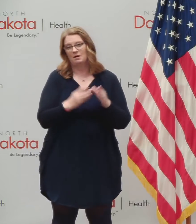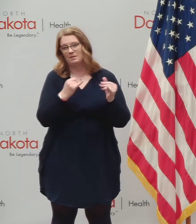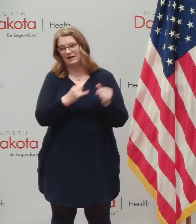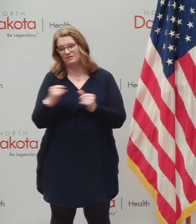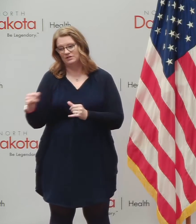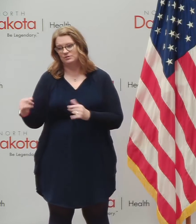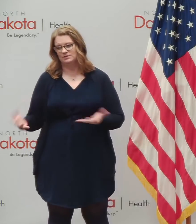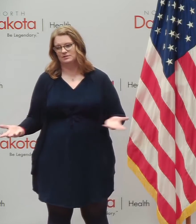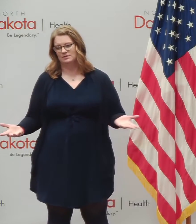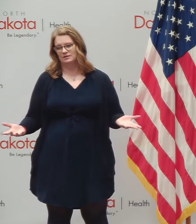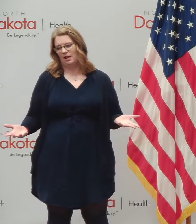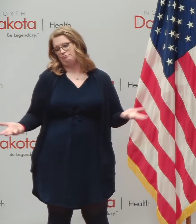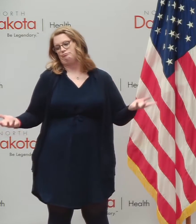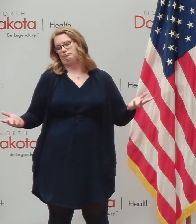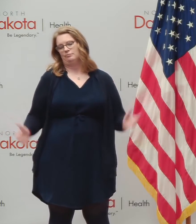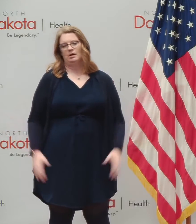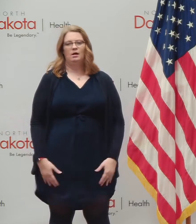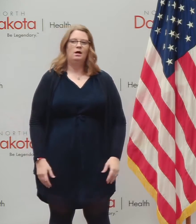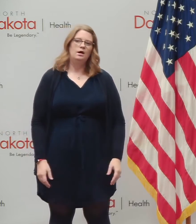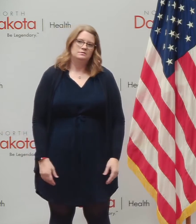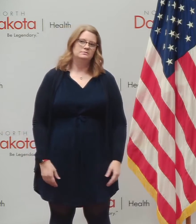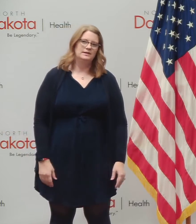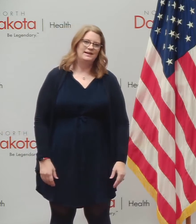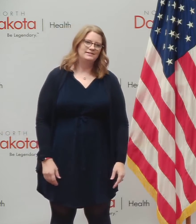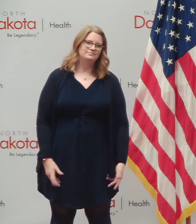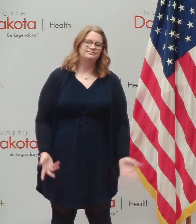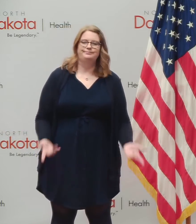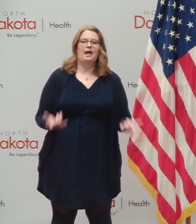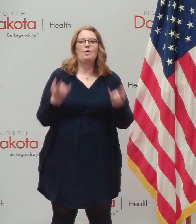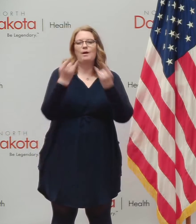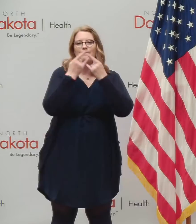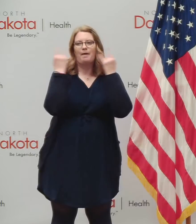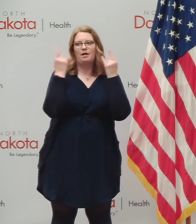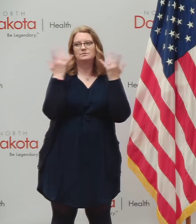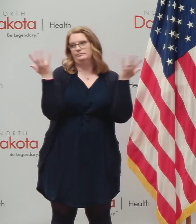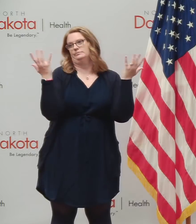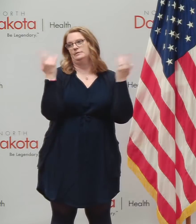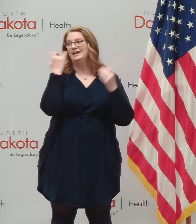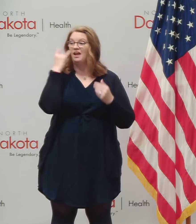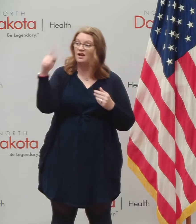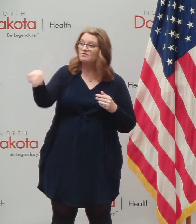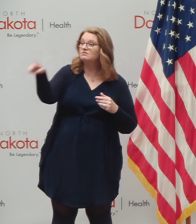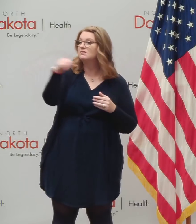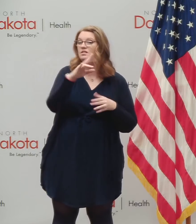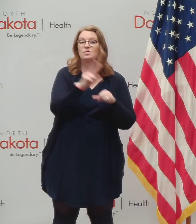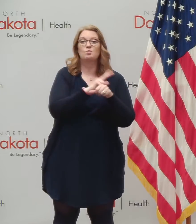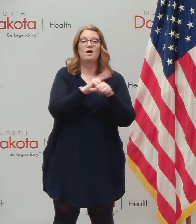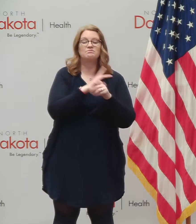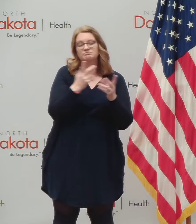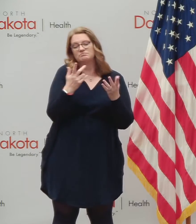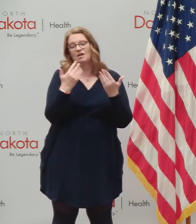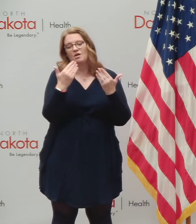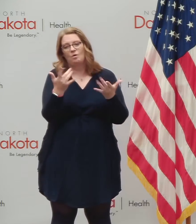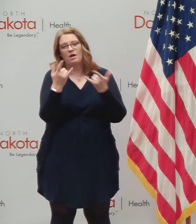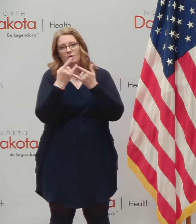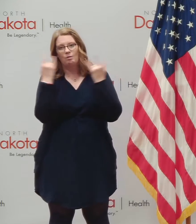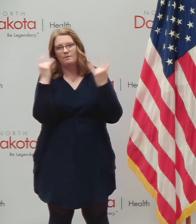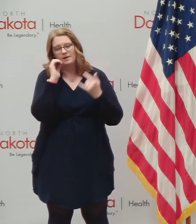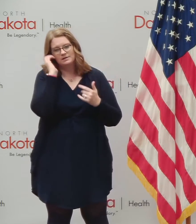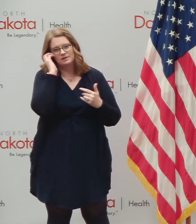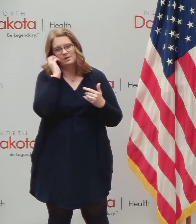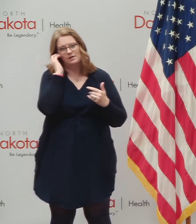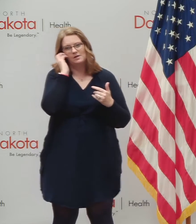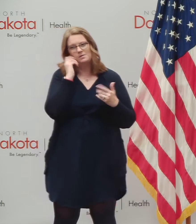said, yeah, hey, I'll wear a mask, apparently, if everybody else is going to wear a mask. And so maybe it's like a